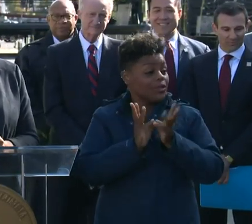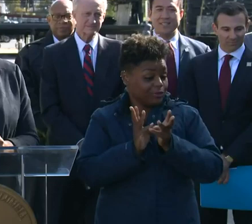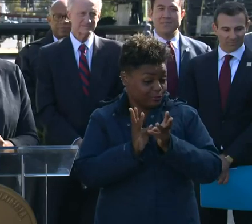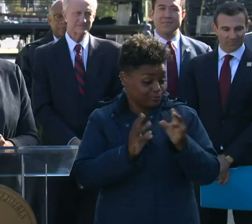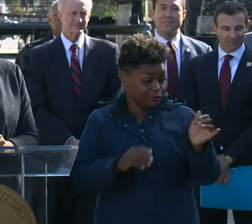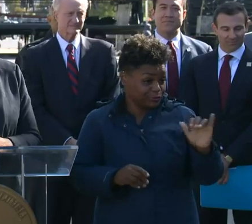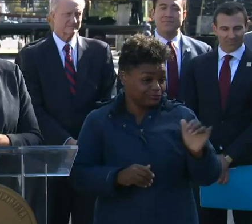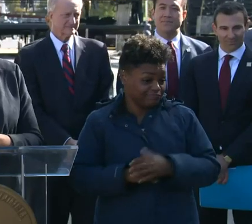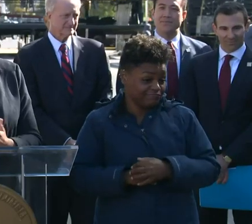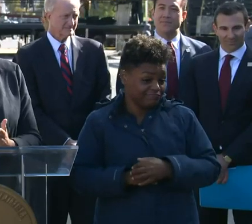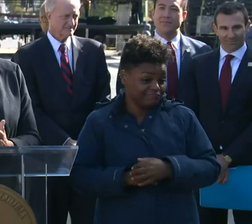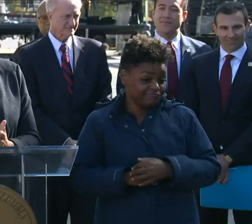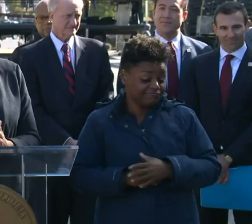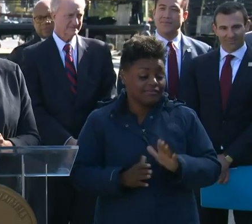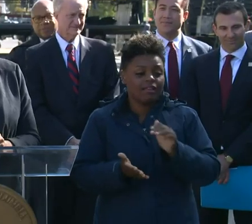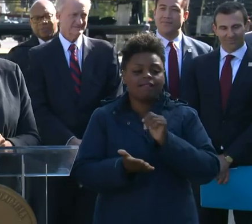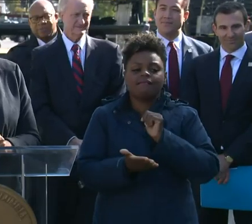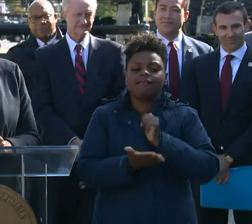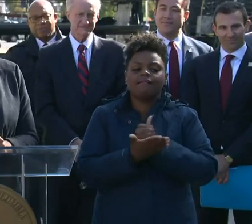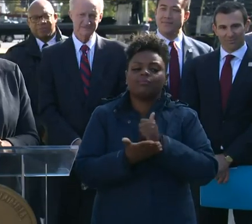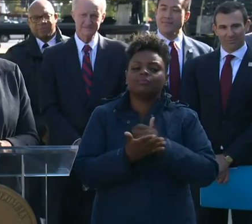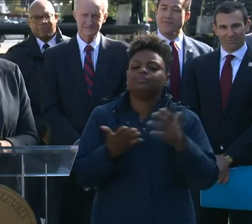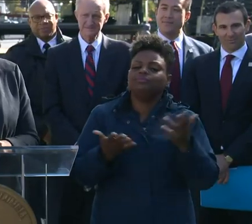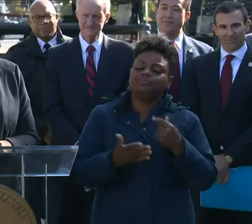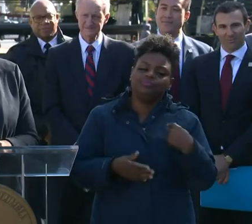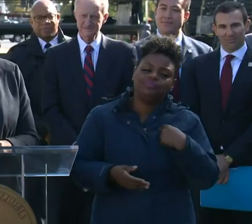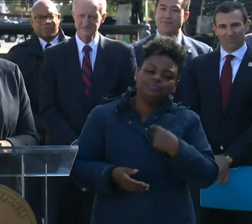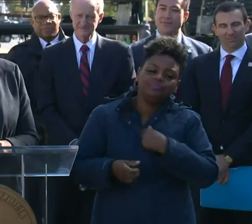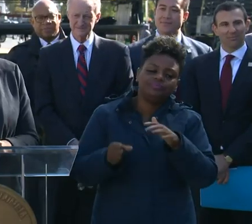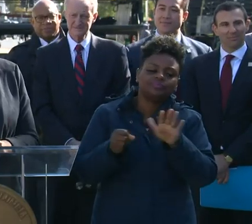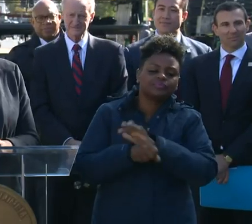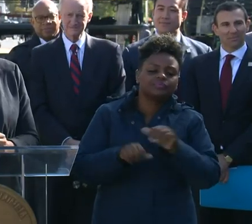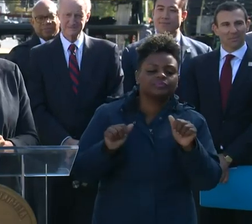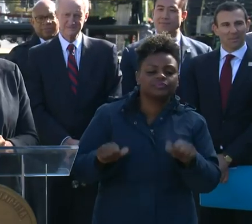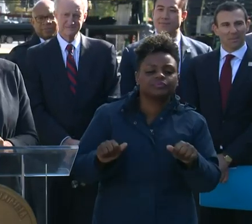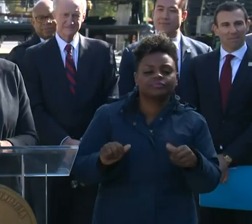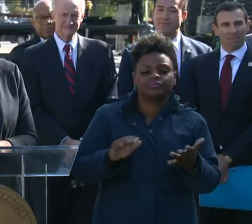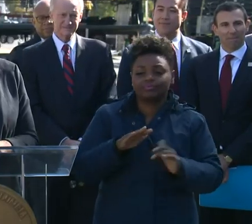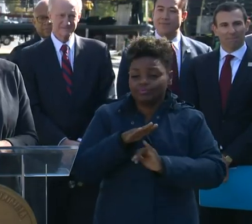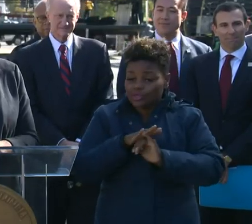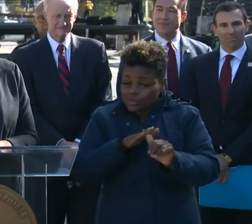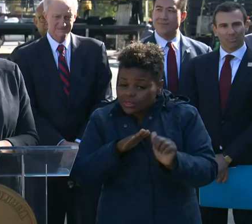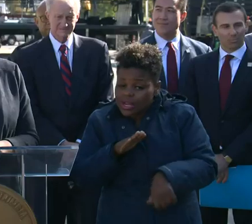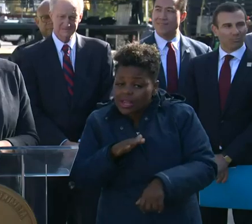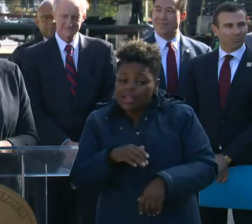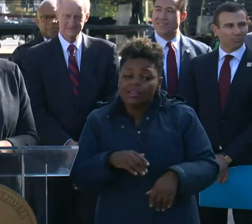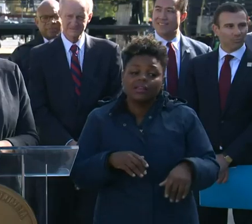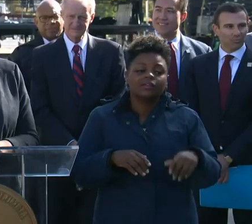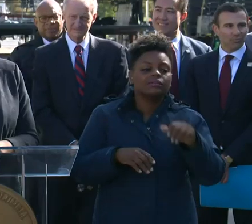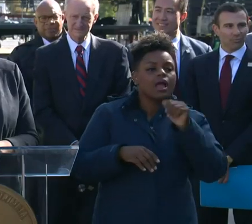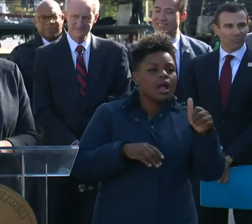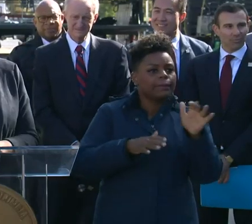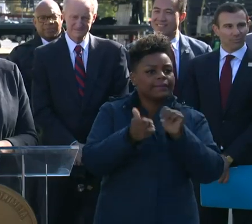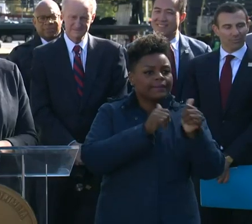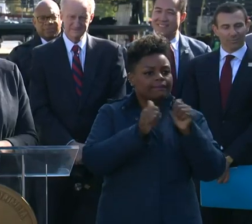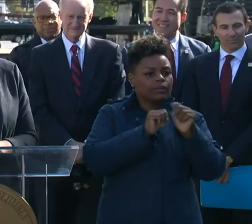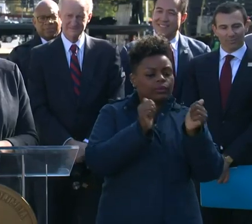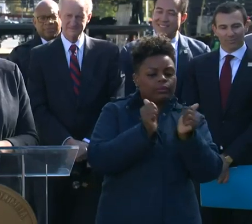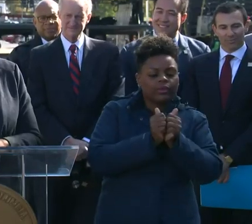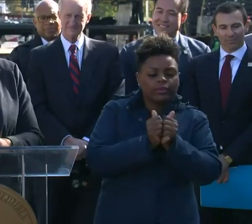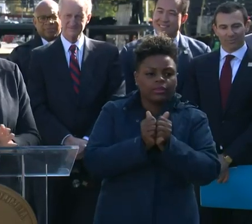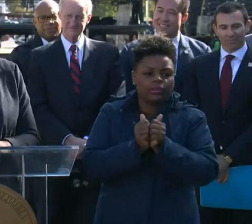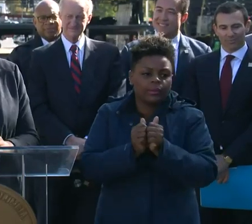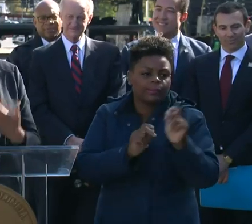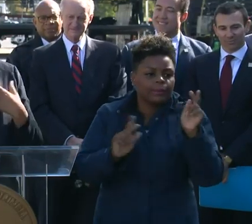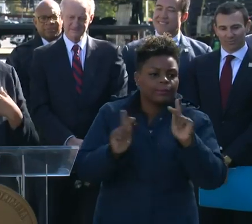think that we have the full capacity of Metro on the weekend that's not competing with commuting. So I